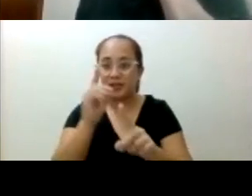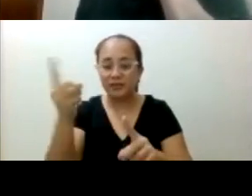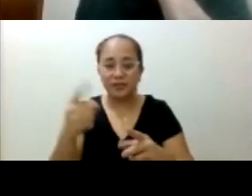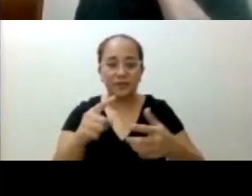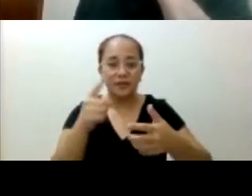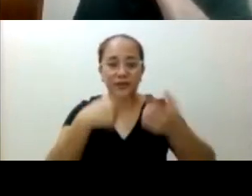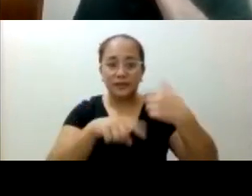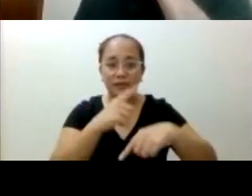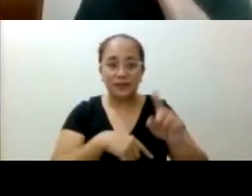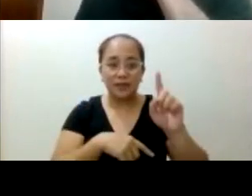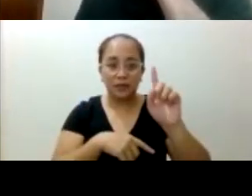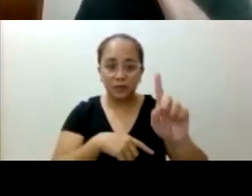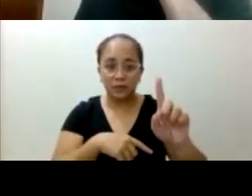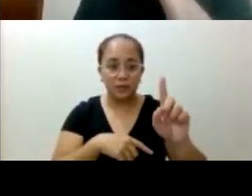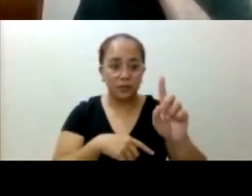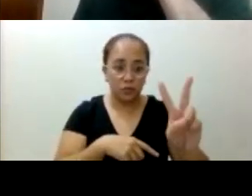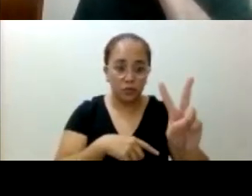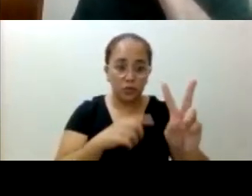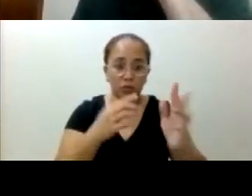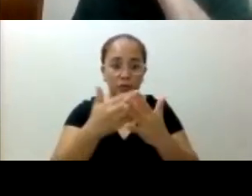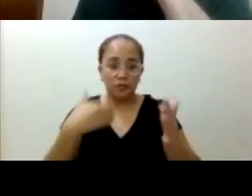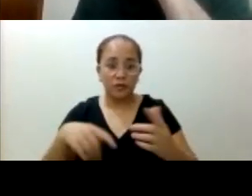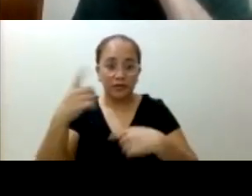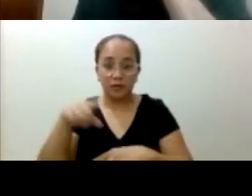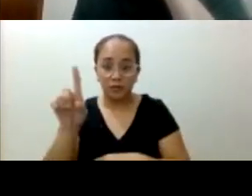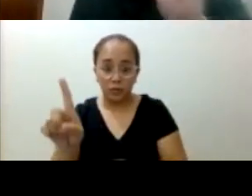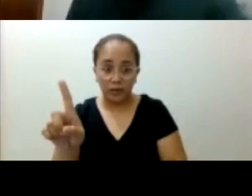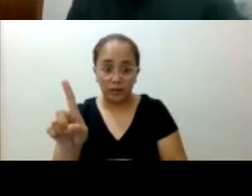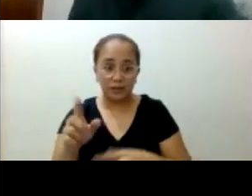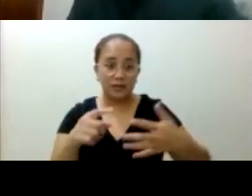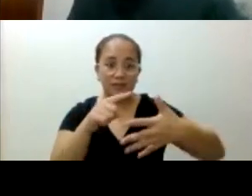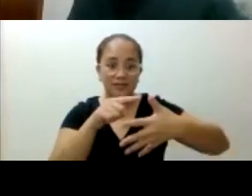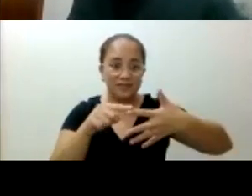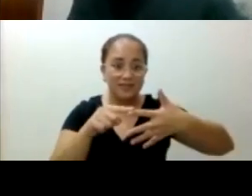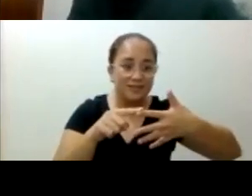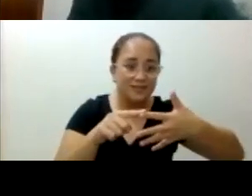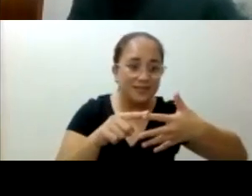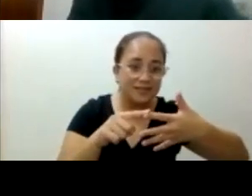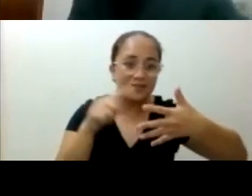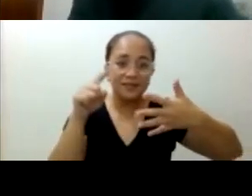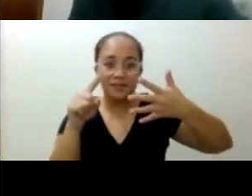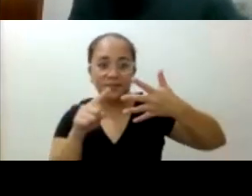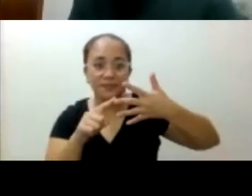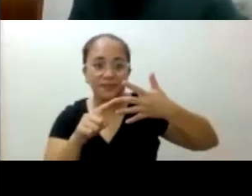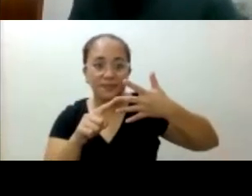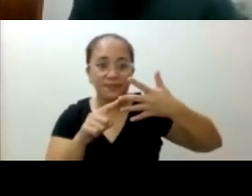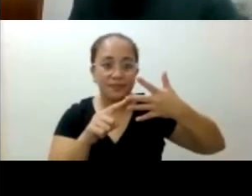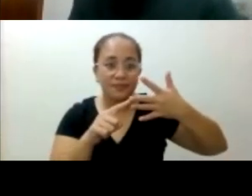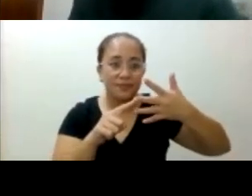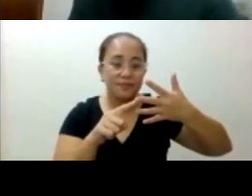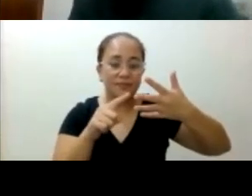2 should occur before sign 1, after sign 1, either before or after sign